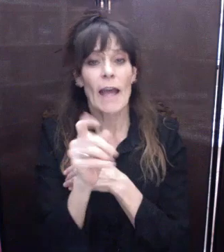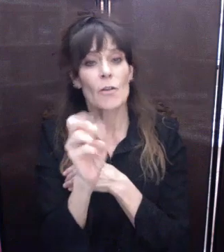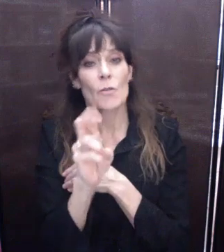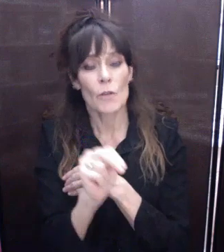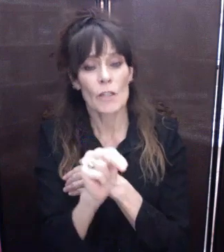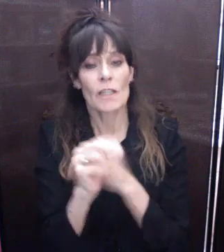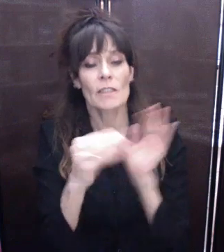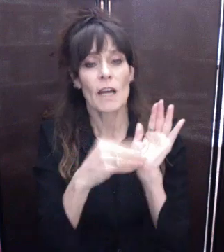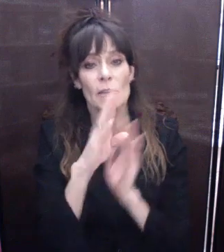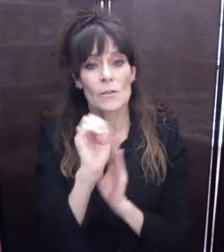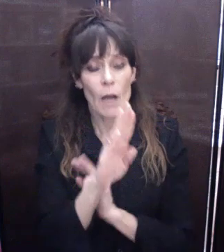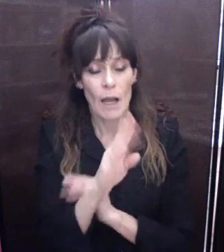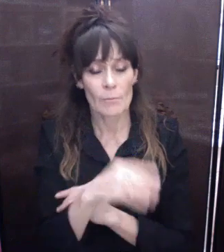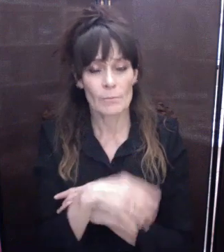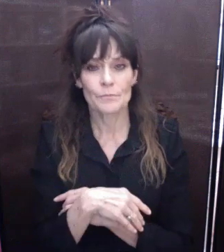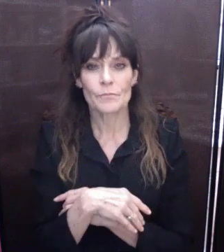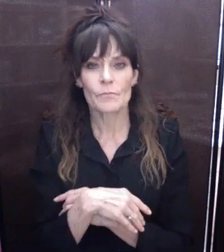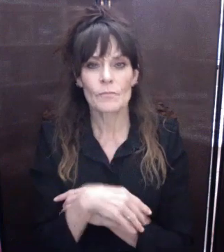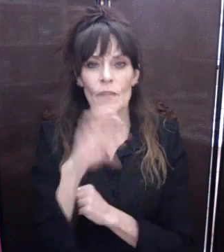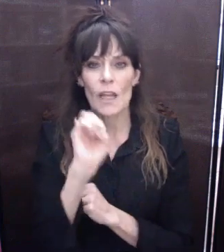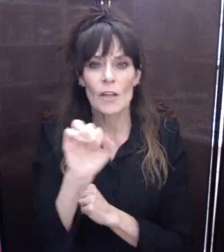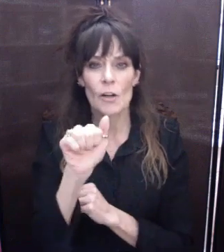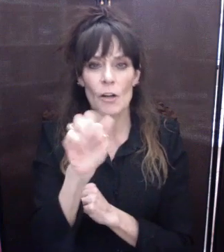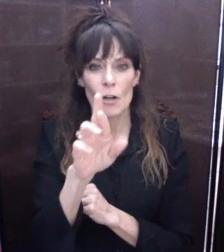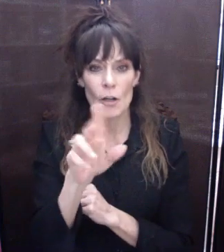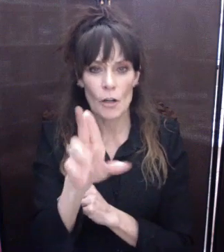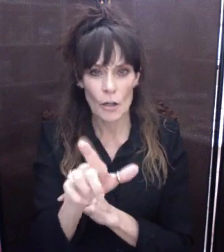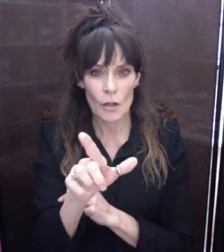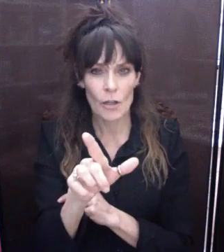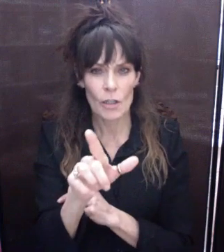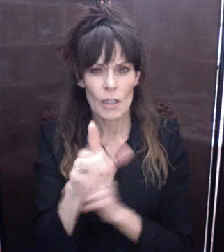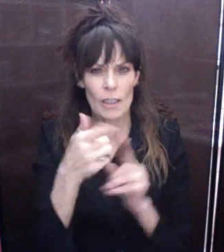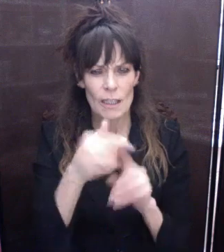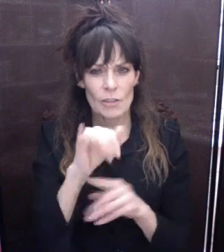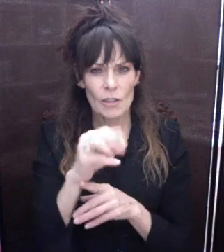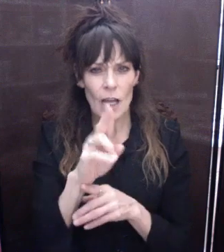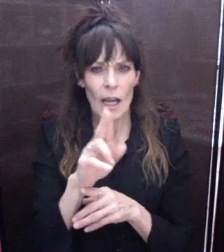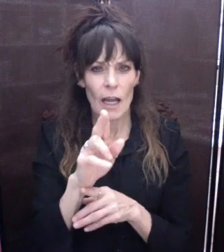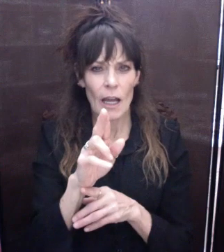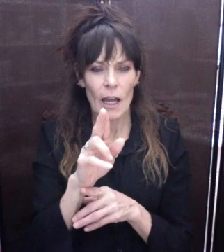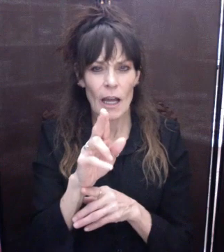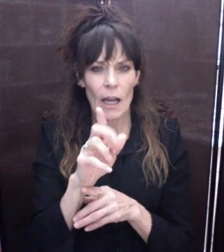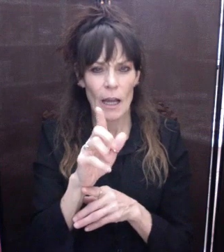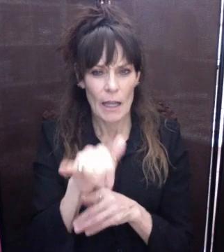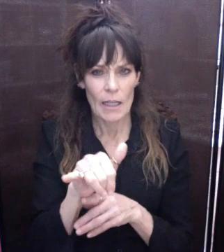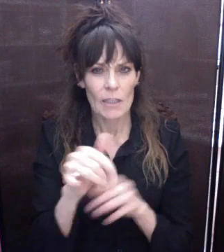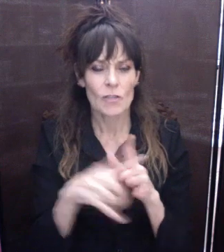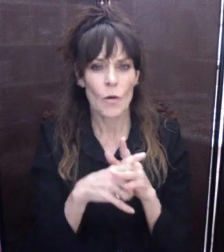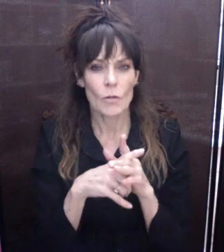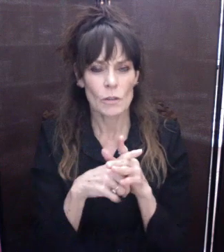particular. And Earl takes until about July when he shows up and he basically